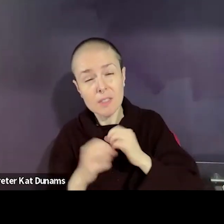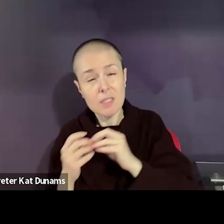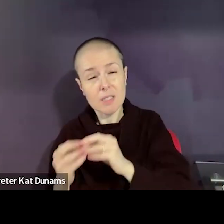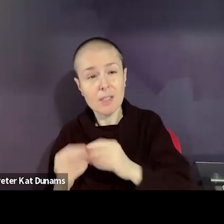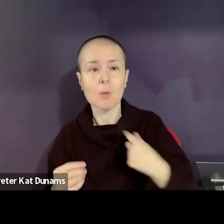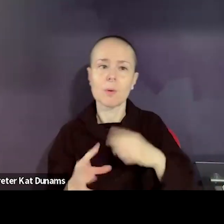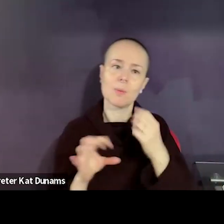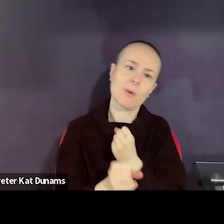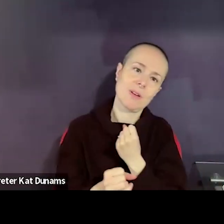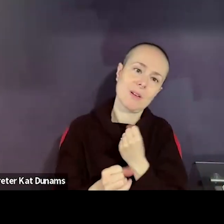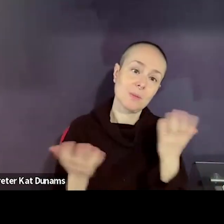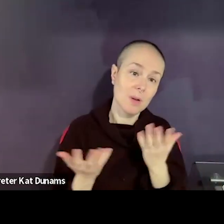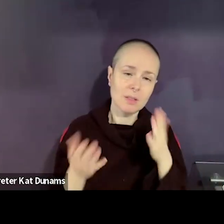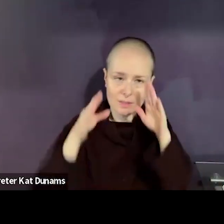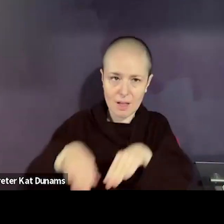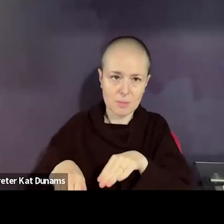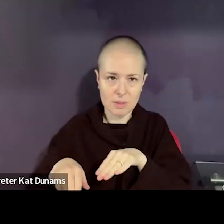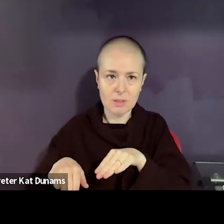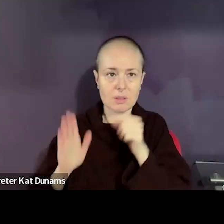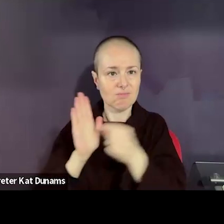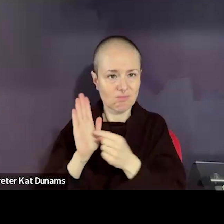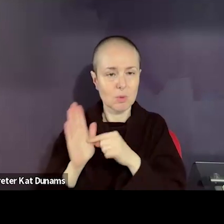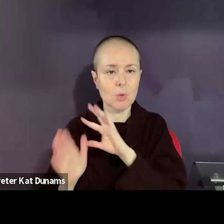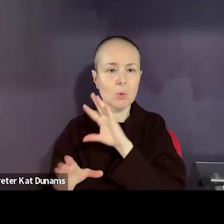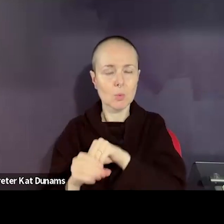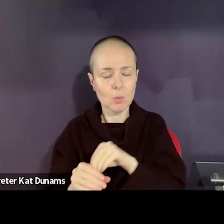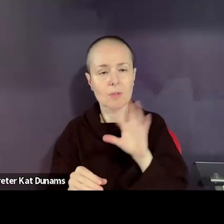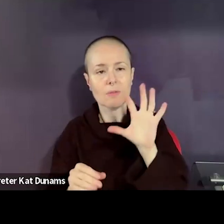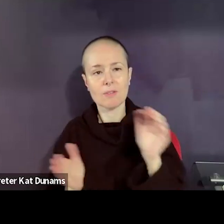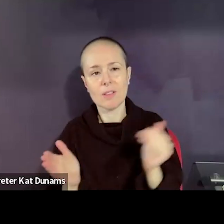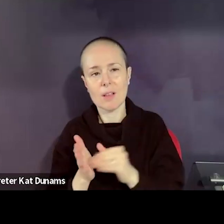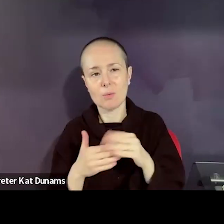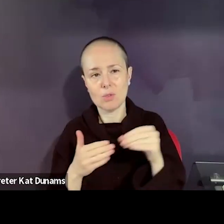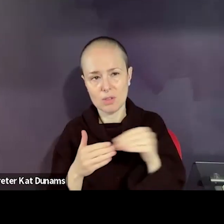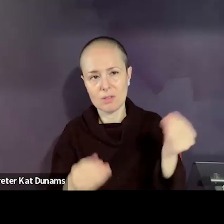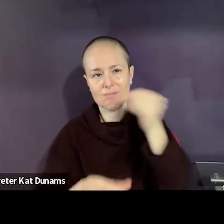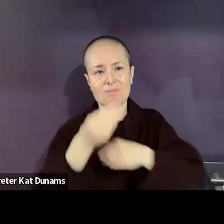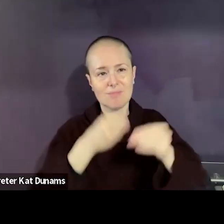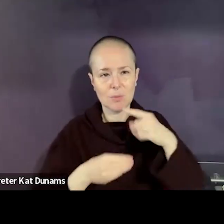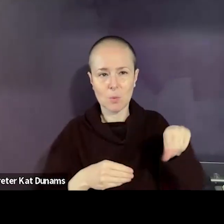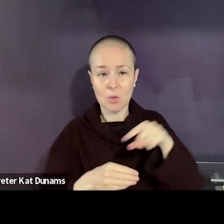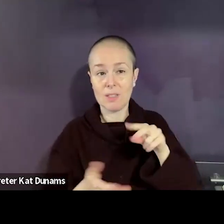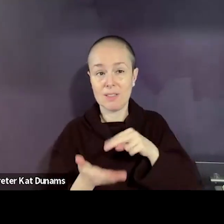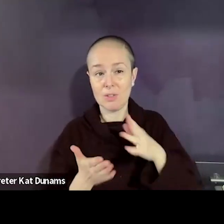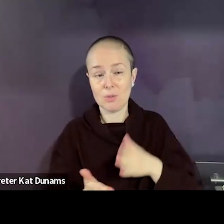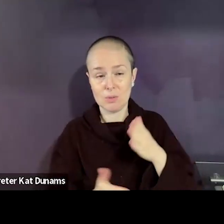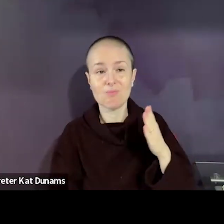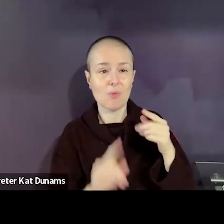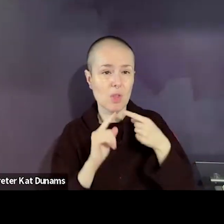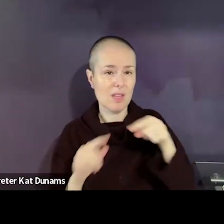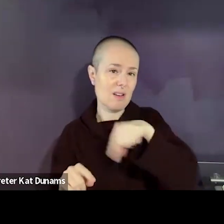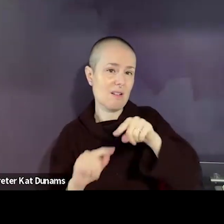won. We won a settlement agreement that included over $500,000 in compensation for the dancers from Dallas Black for the harm they